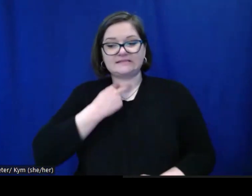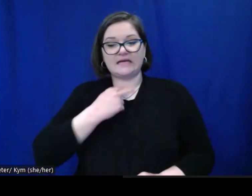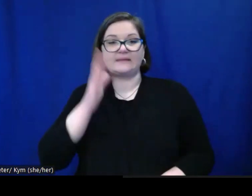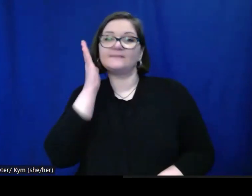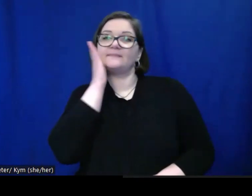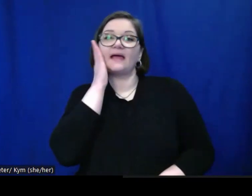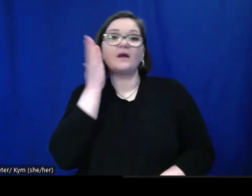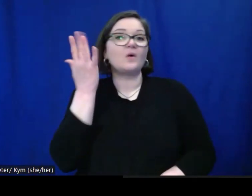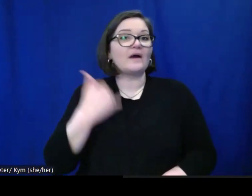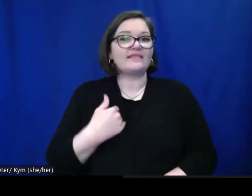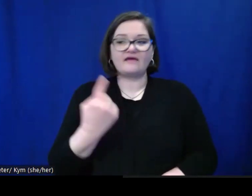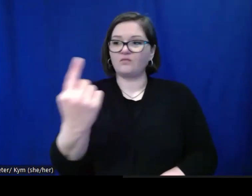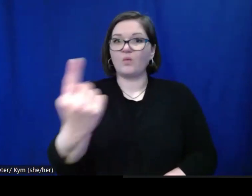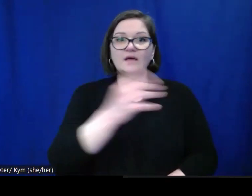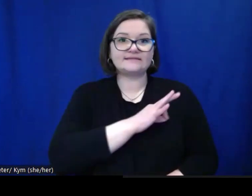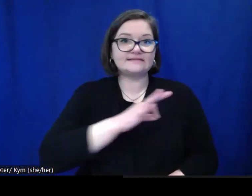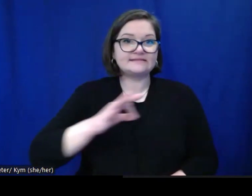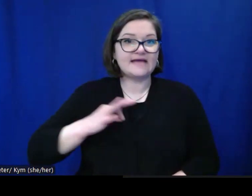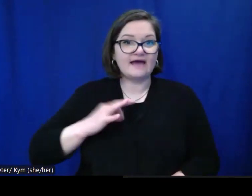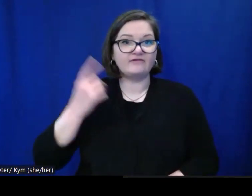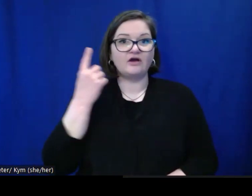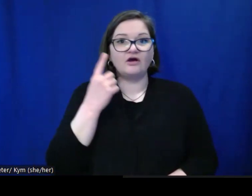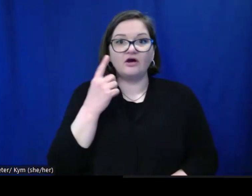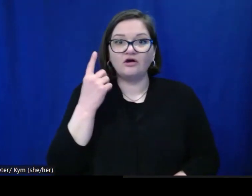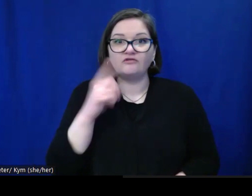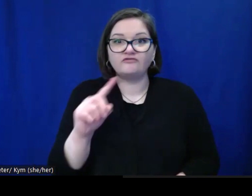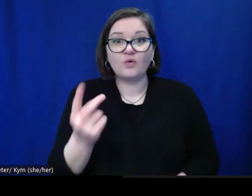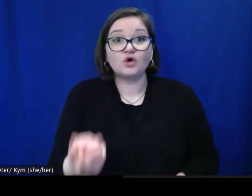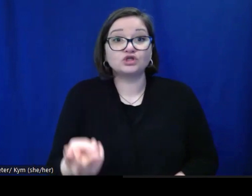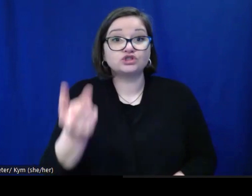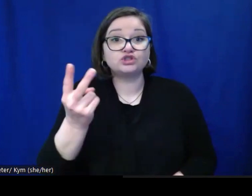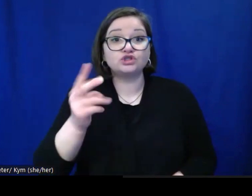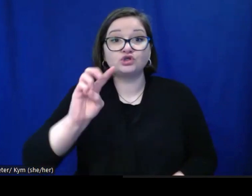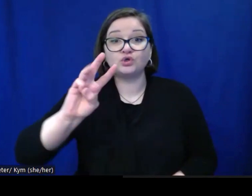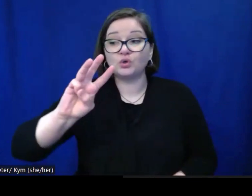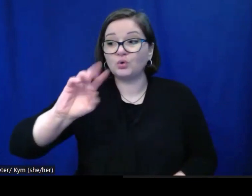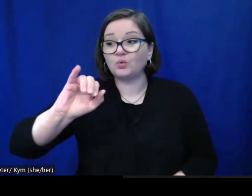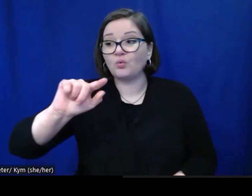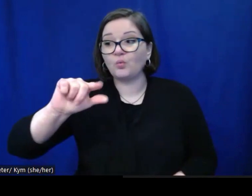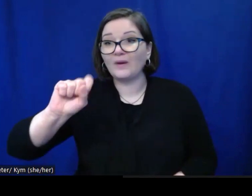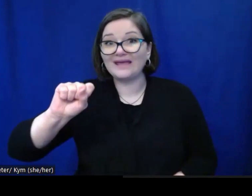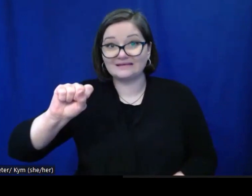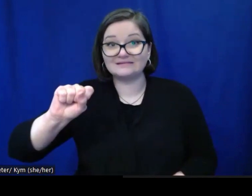had one staff for 2 wings of about 60 patients.